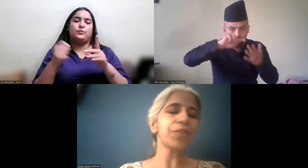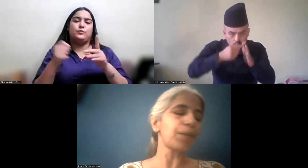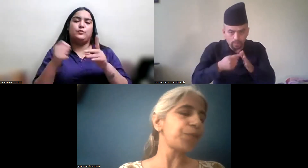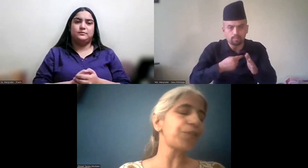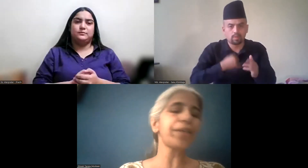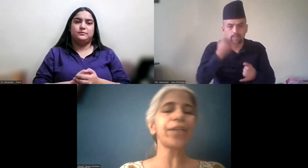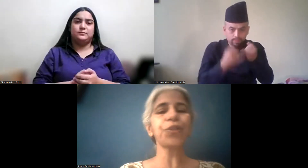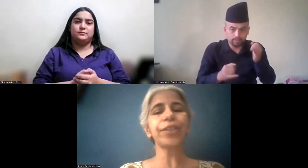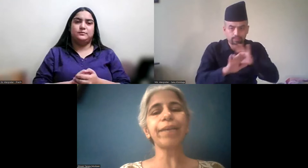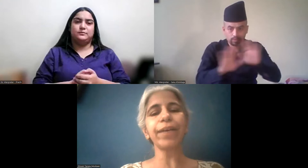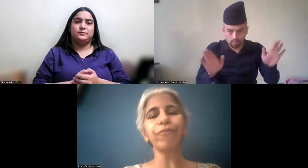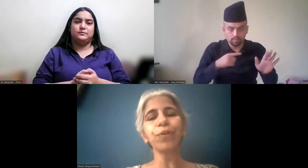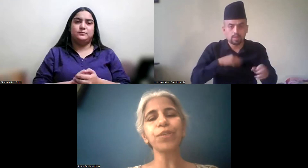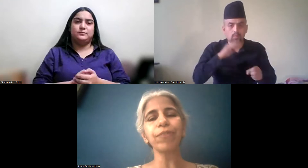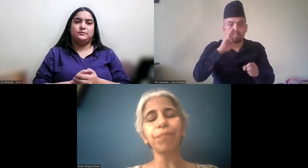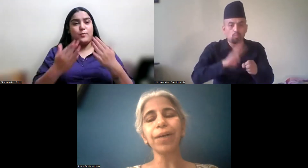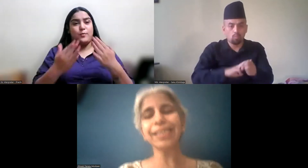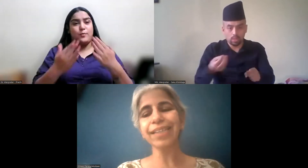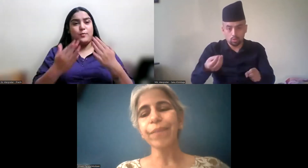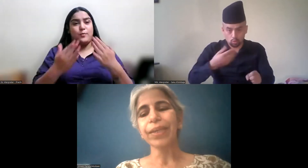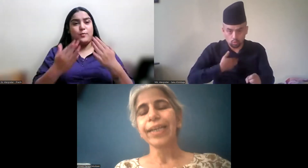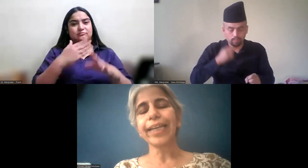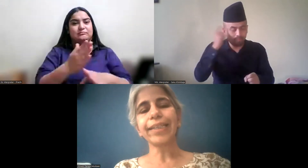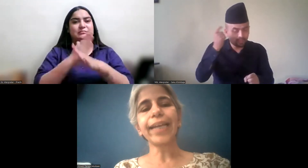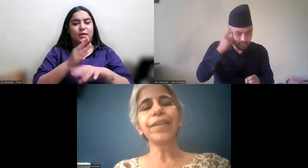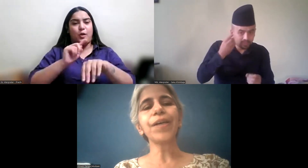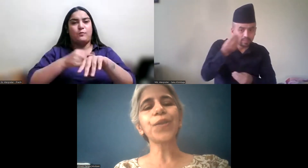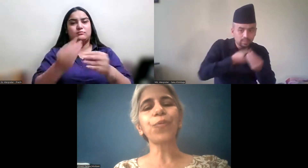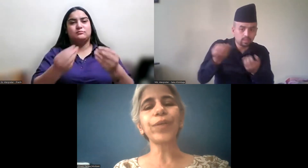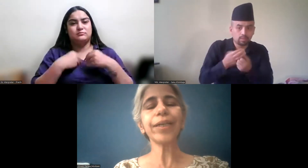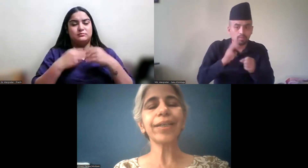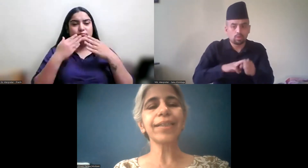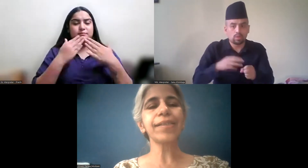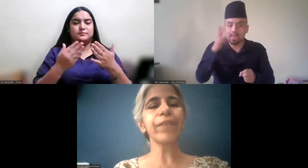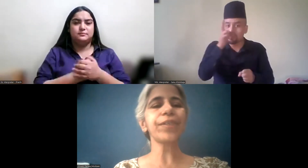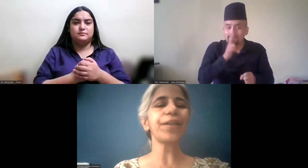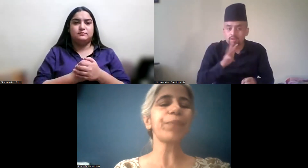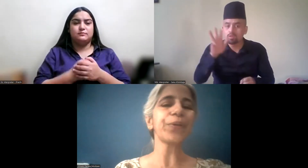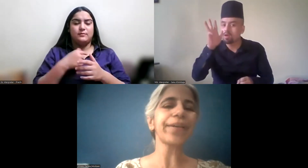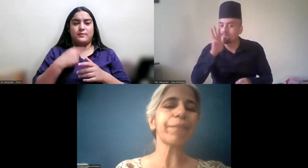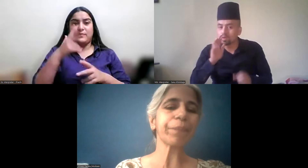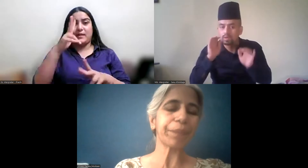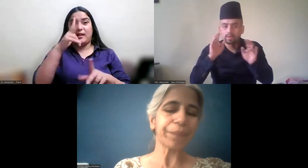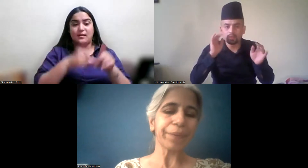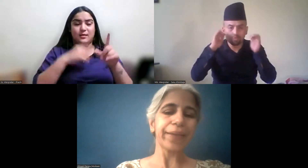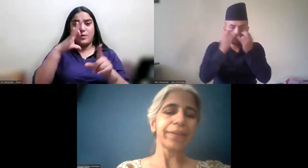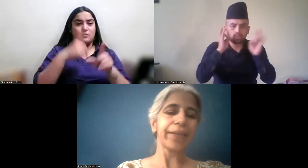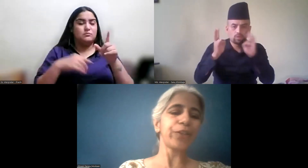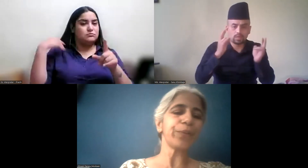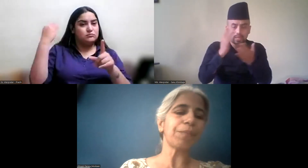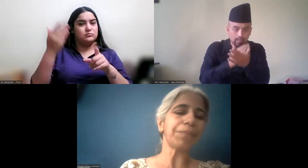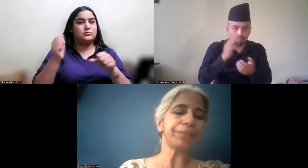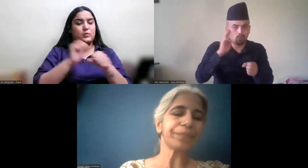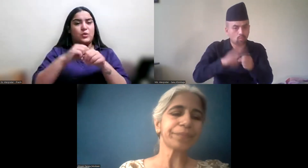this opportunity to share my views of the past 8-9 years of work in the Safe City program. Thank